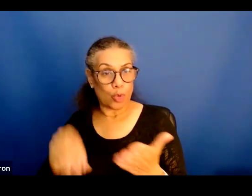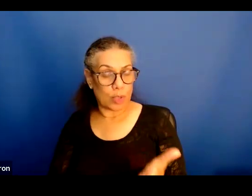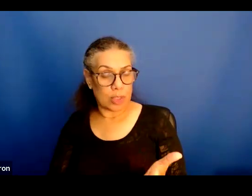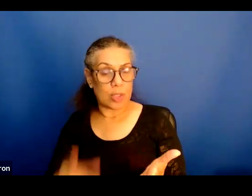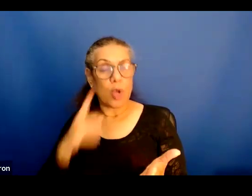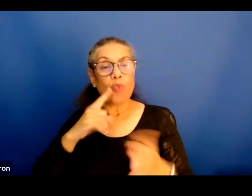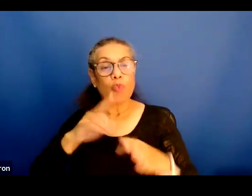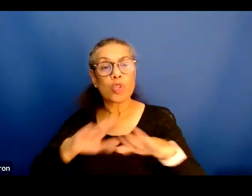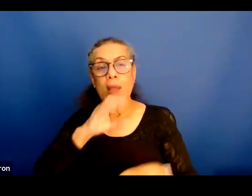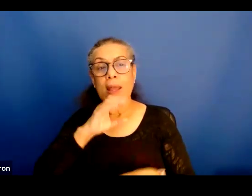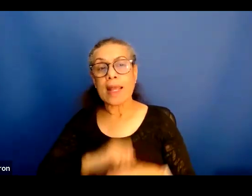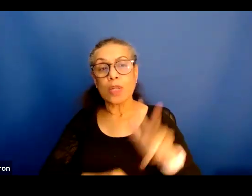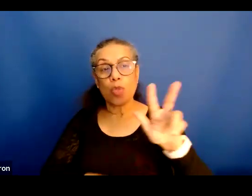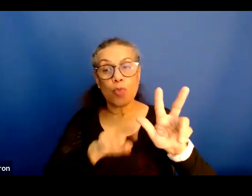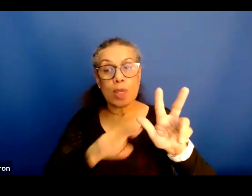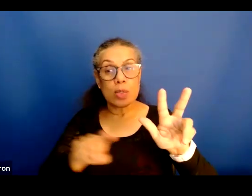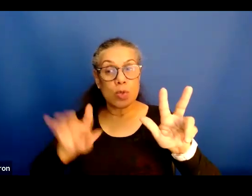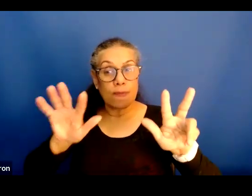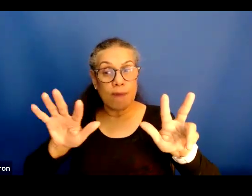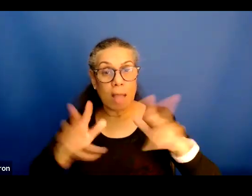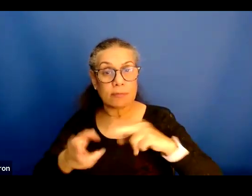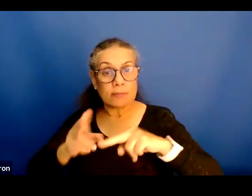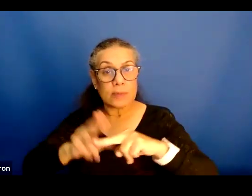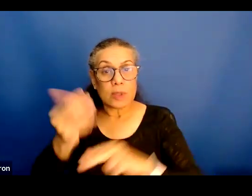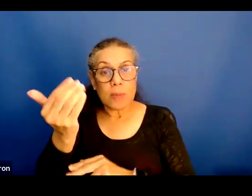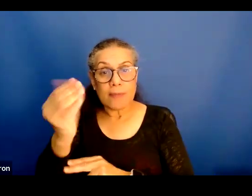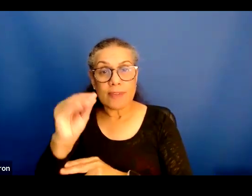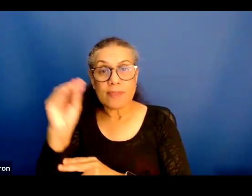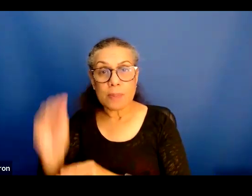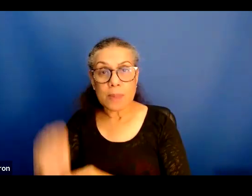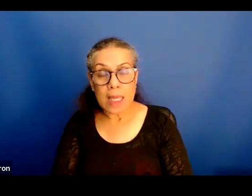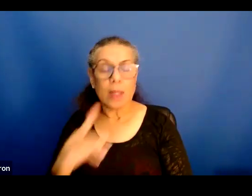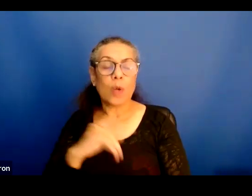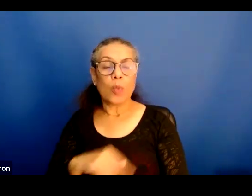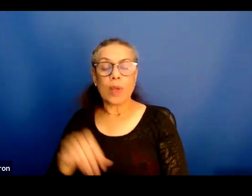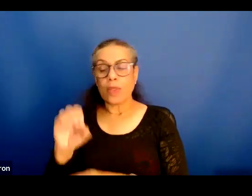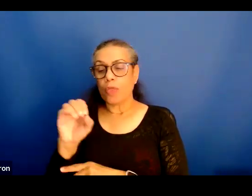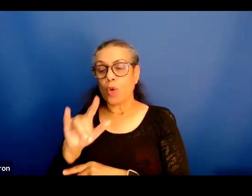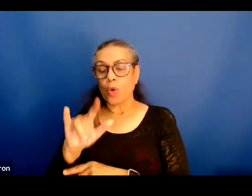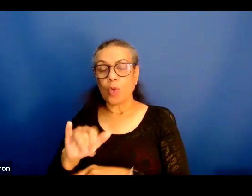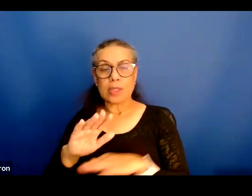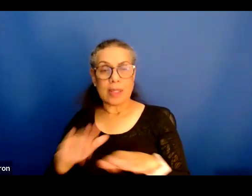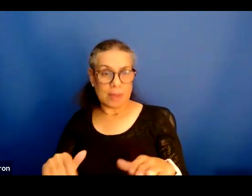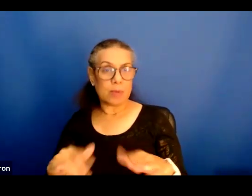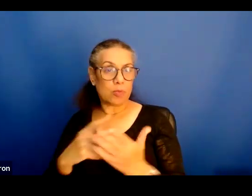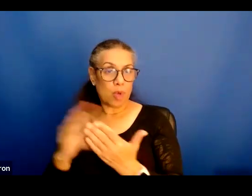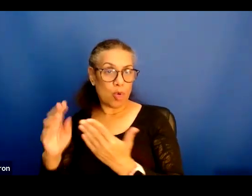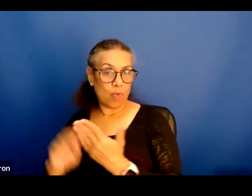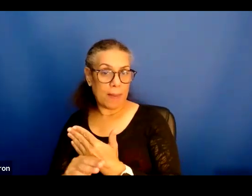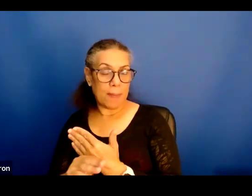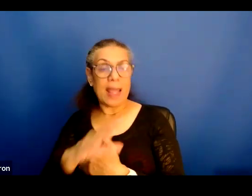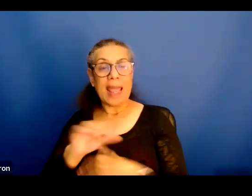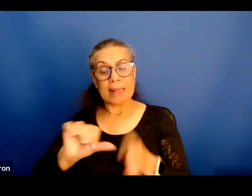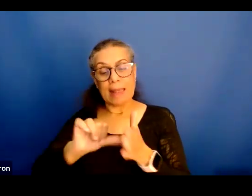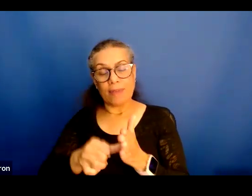for children ages 3 to 5 by 15%. Supported by the early childhood cross-functioning work groups, and also an emphasis